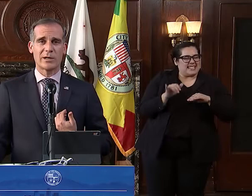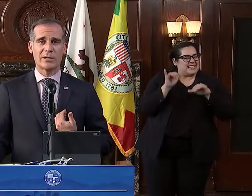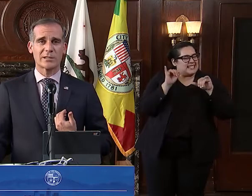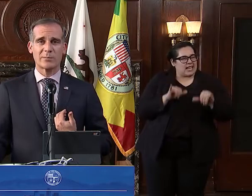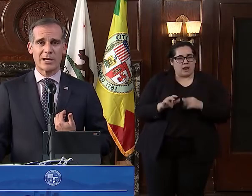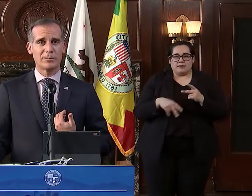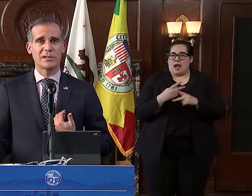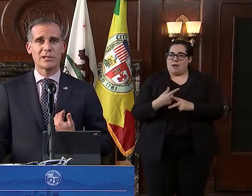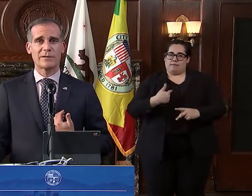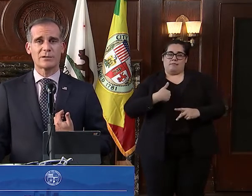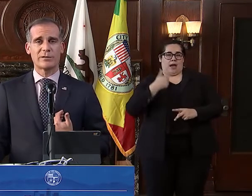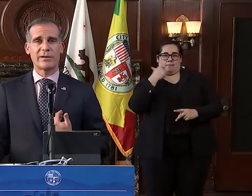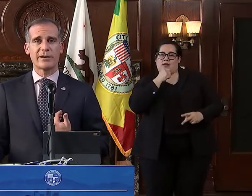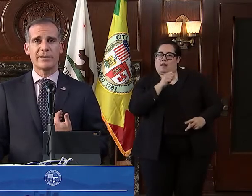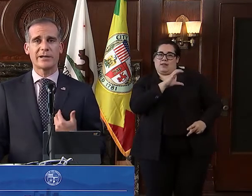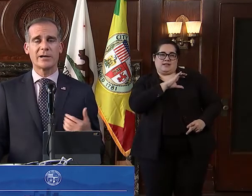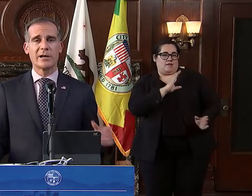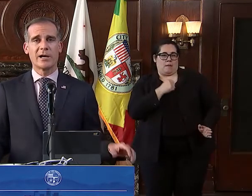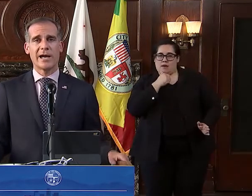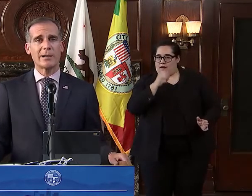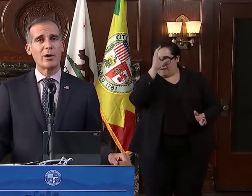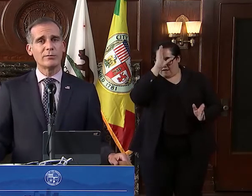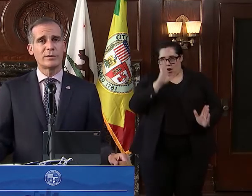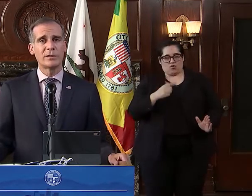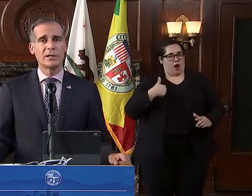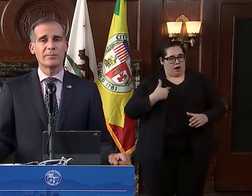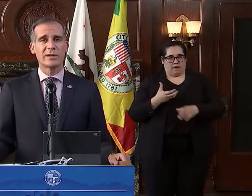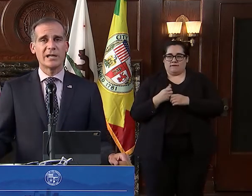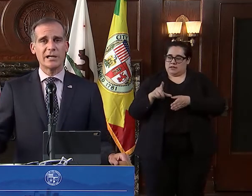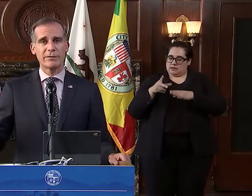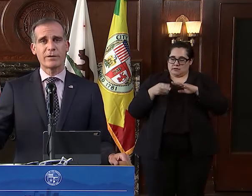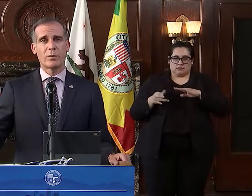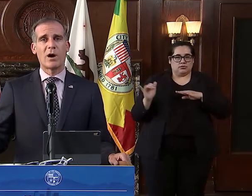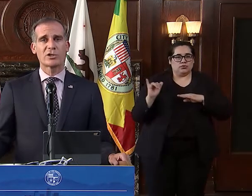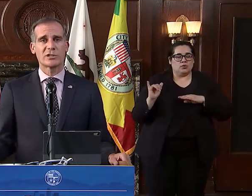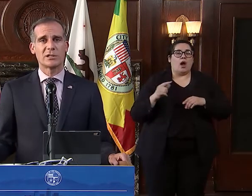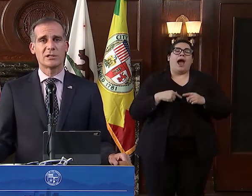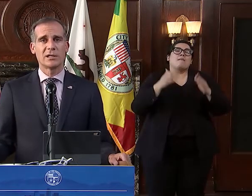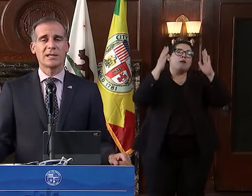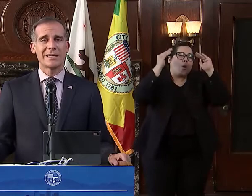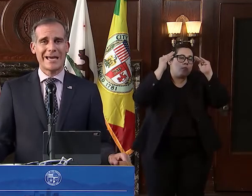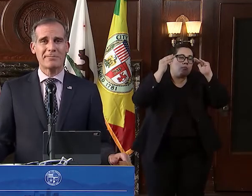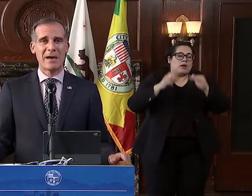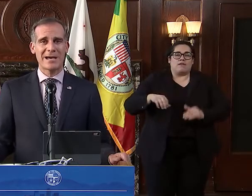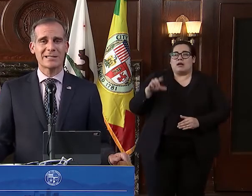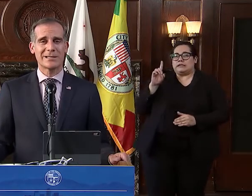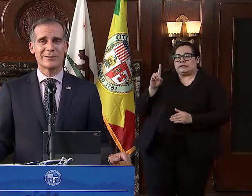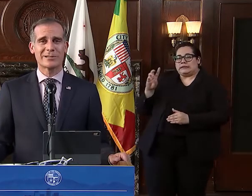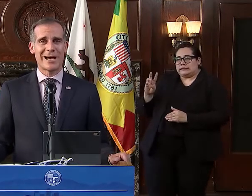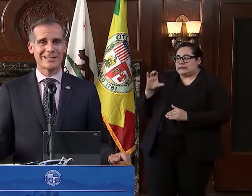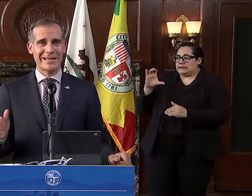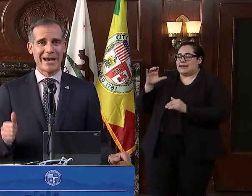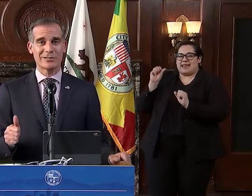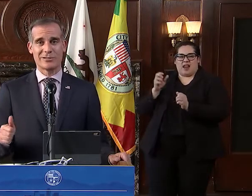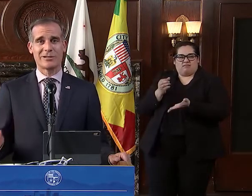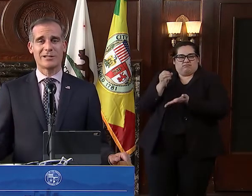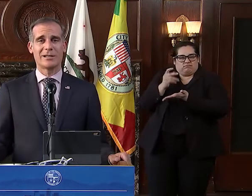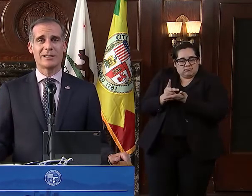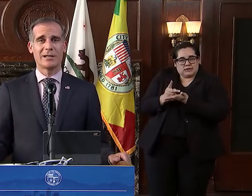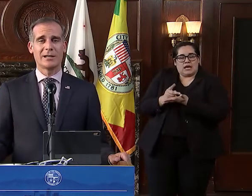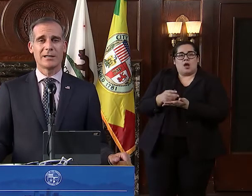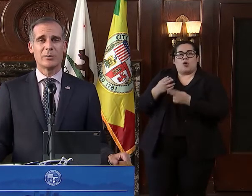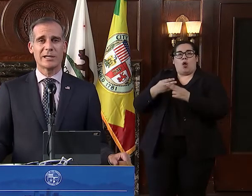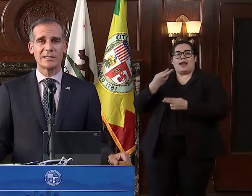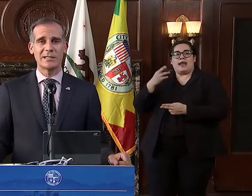cut as well because I'm not a police officer or a firefighter. And I'm hopeful that if Washington can pass the HEROES Act, and the House has already